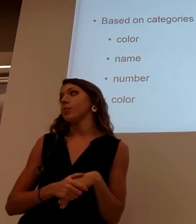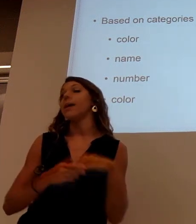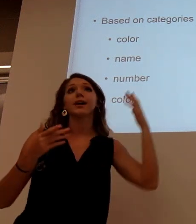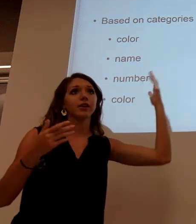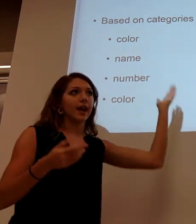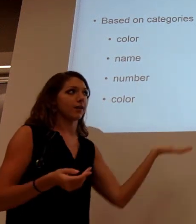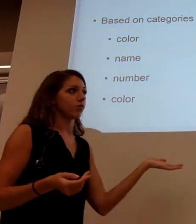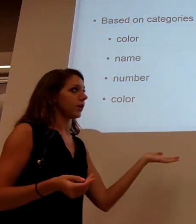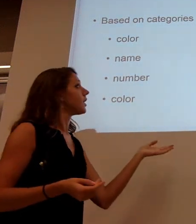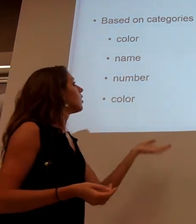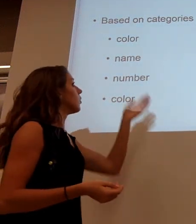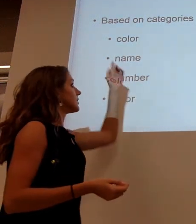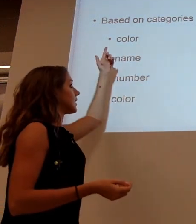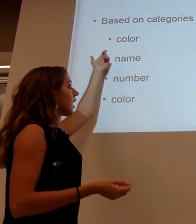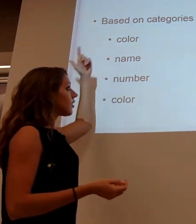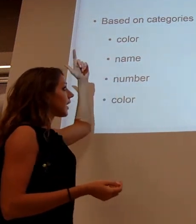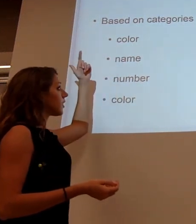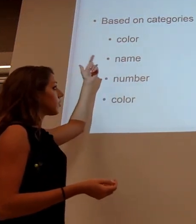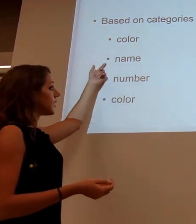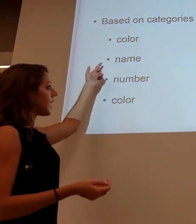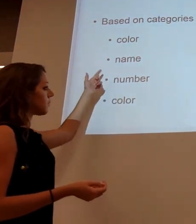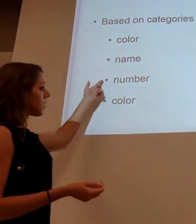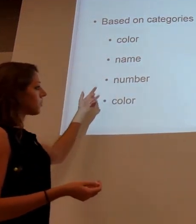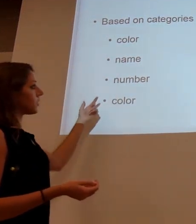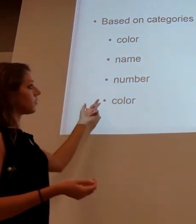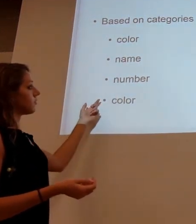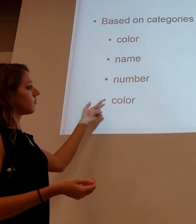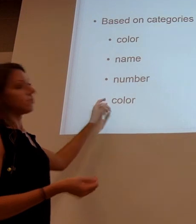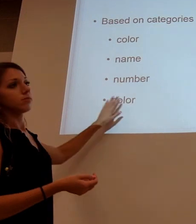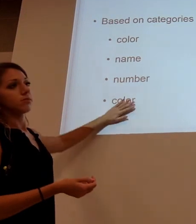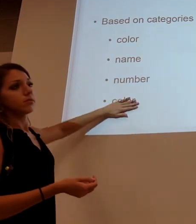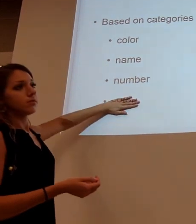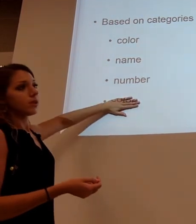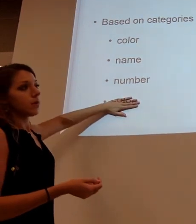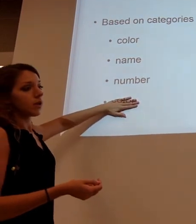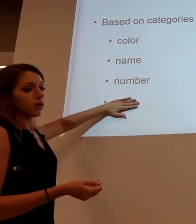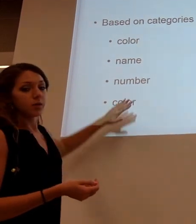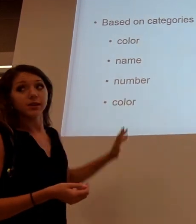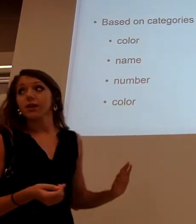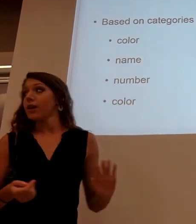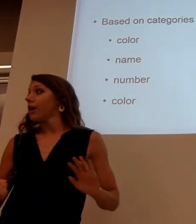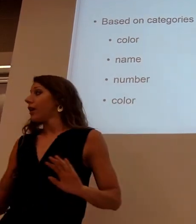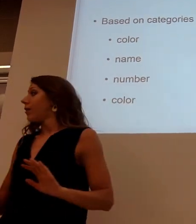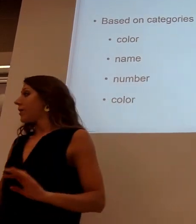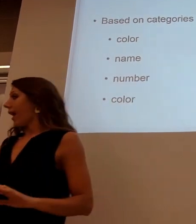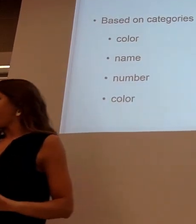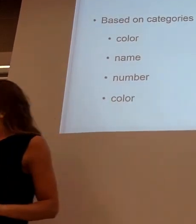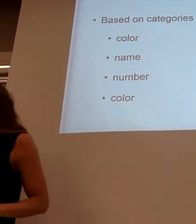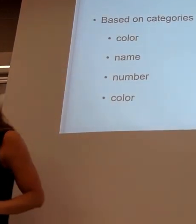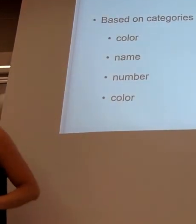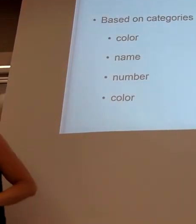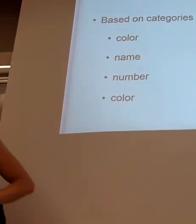then you're going to pick the category. Was it a color category, name, number? I put color twice. But yeah,